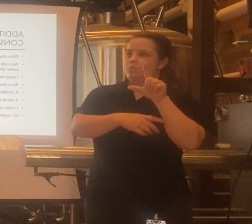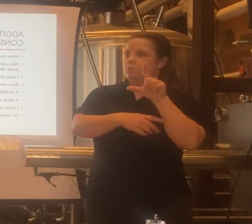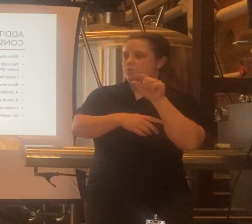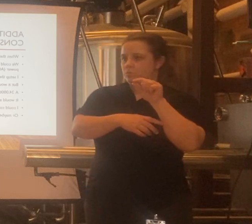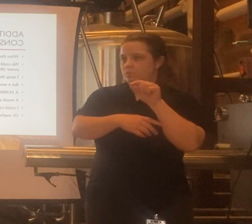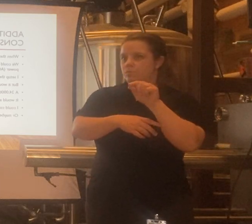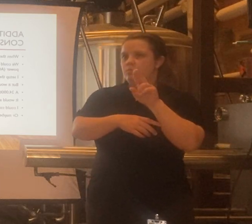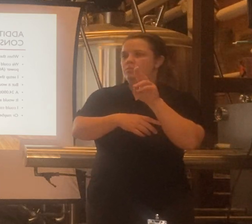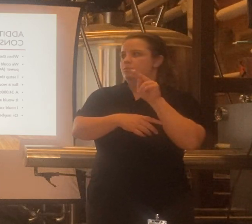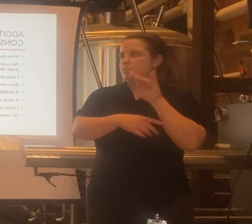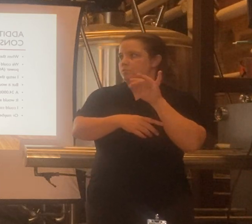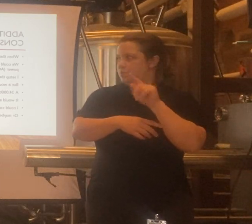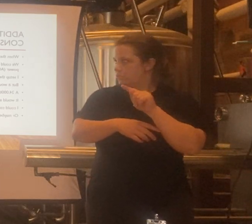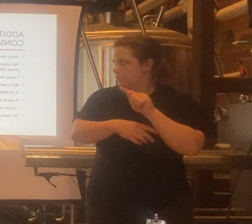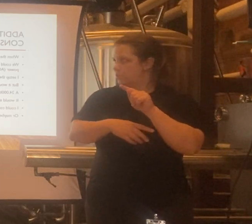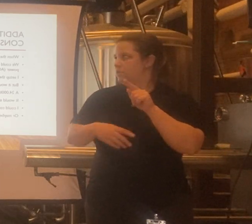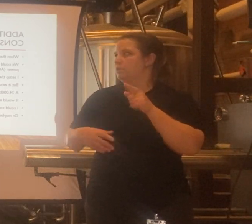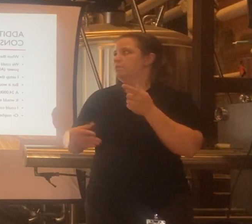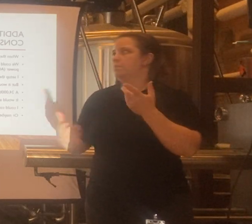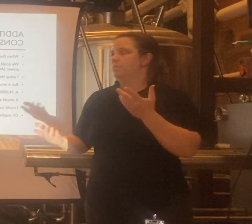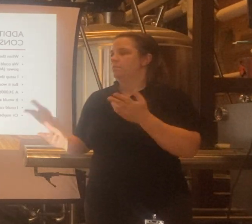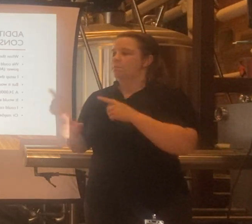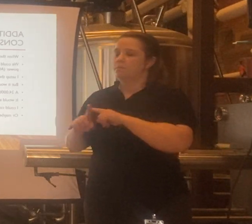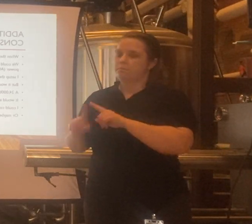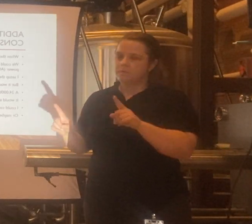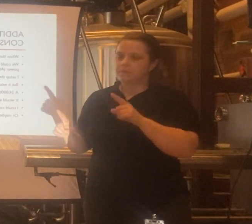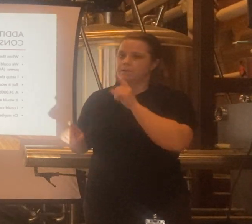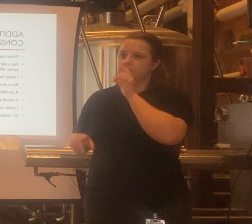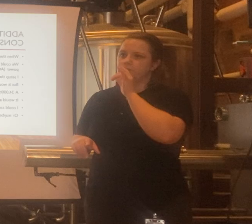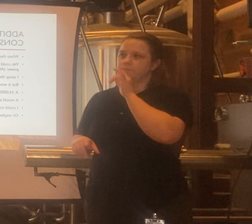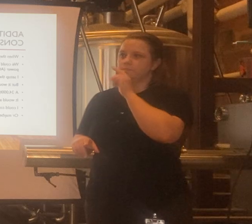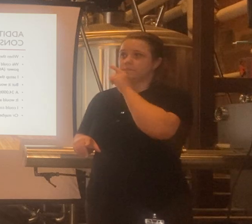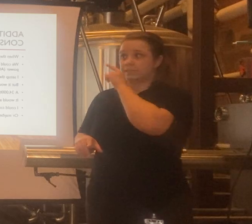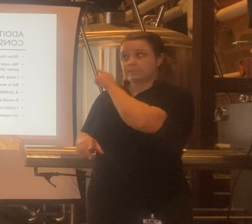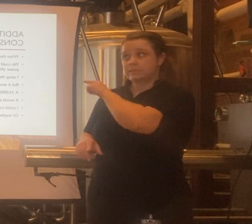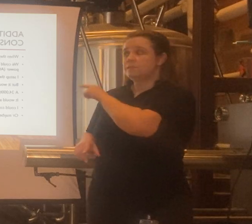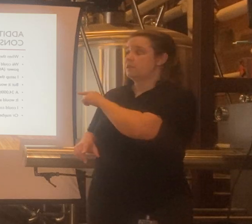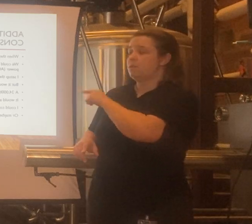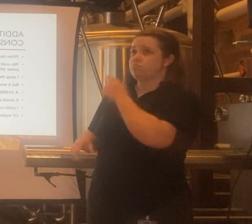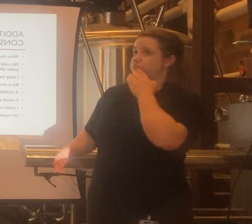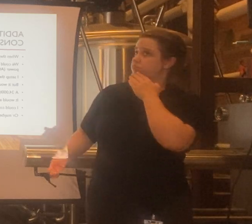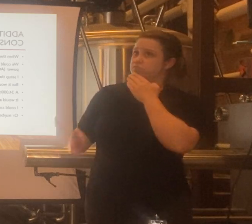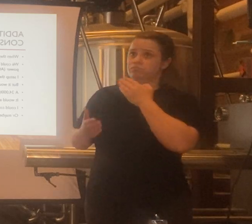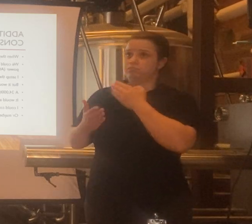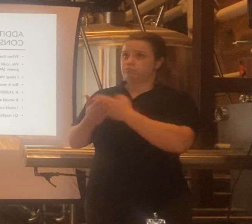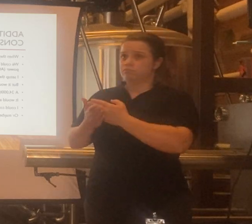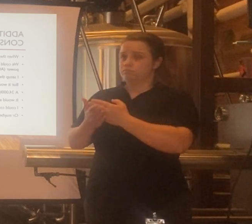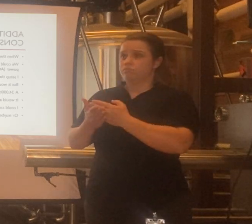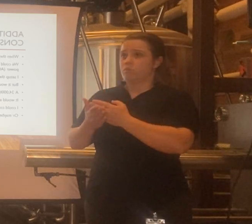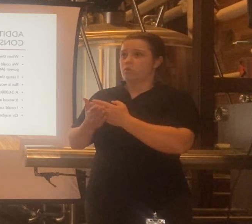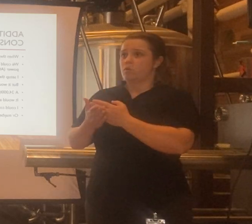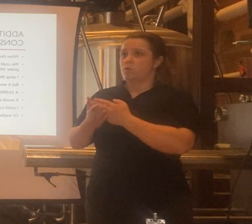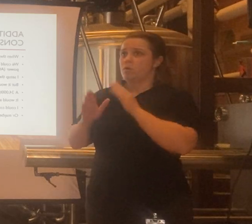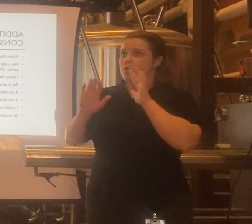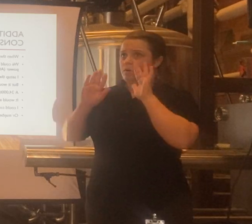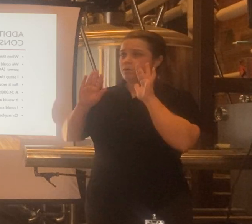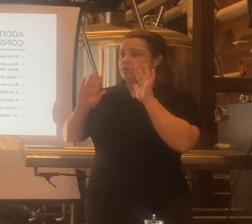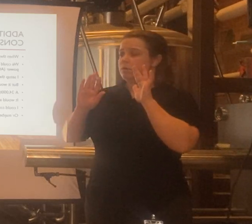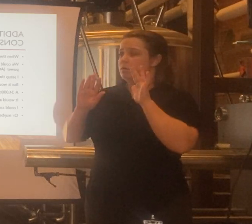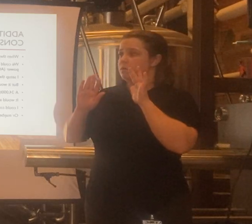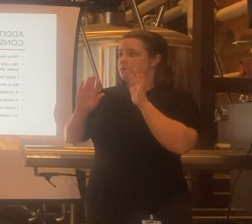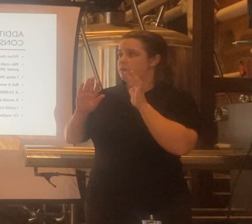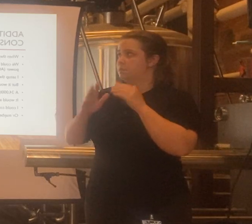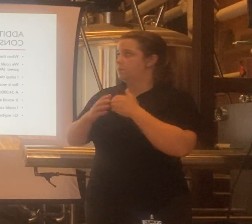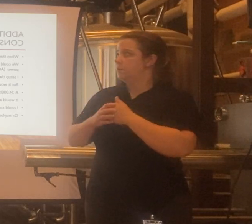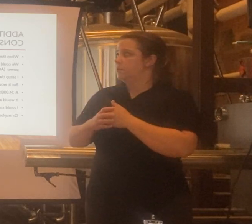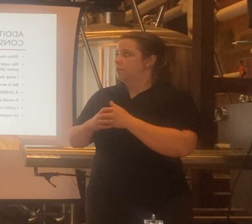storm. But it would run on the generator, no problem. These things are stupid efficient in regards to power use. Really, really low draw.